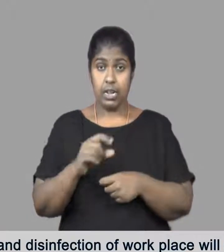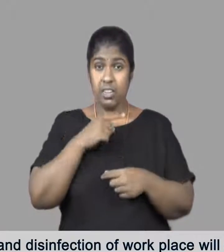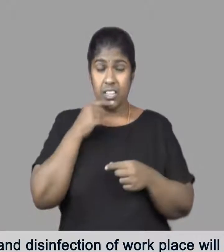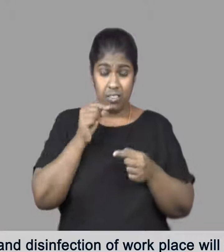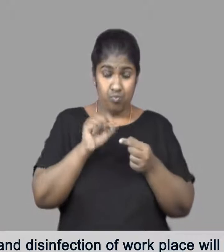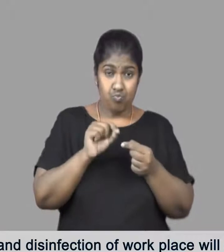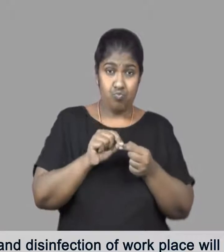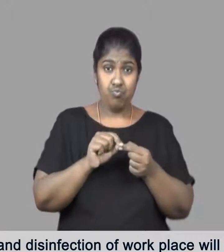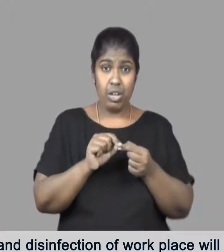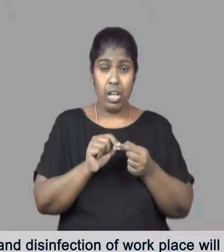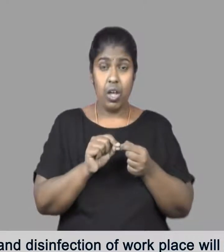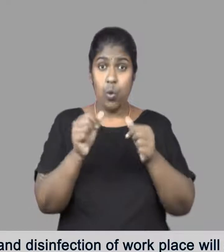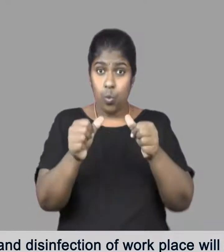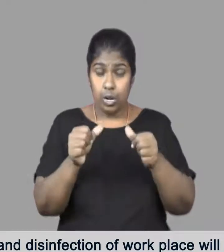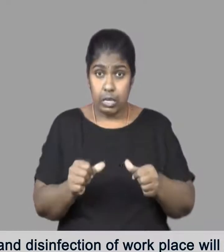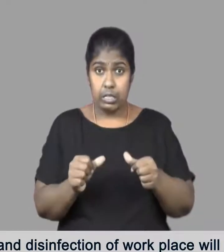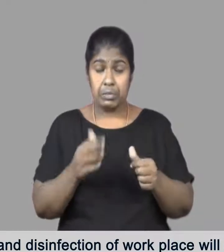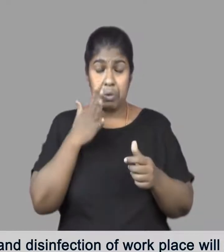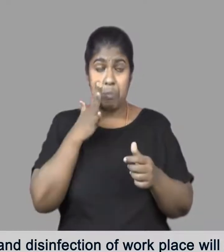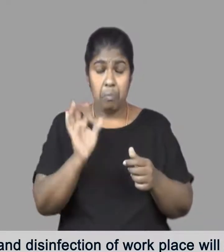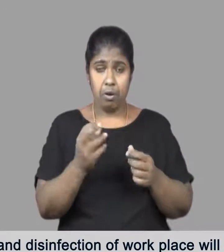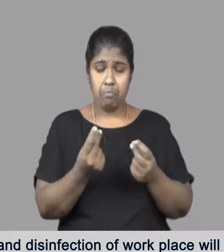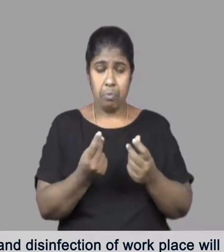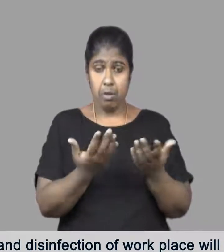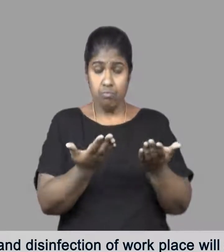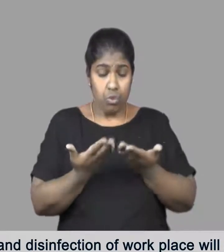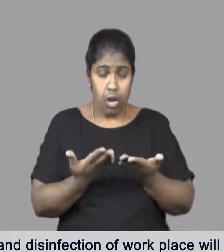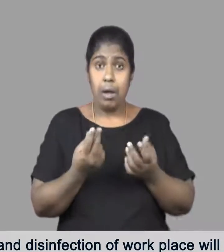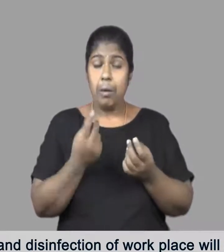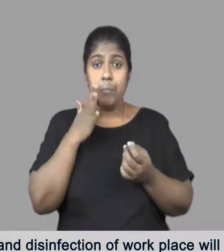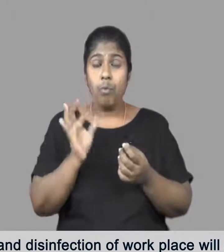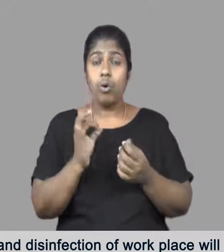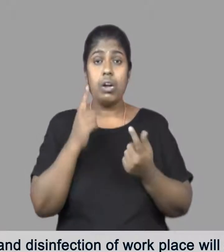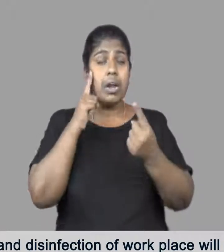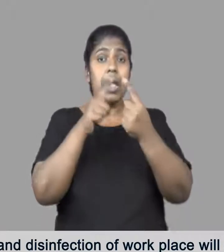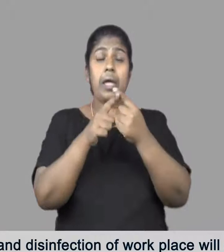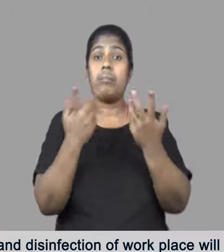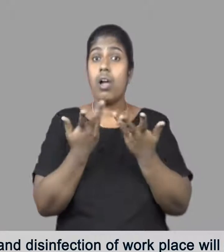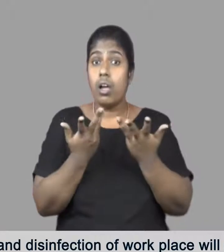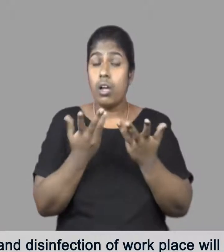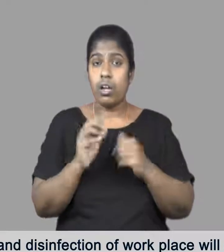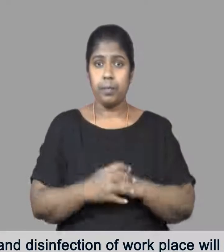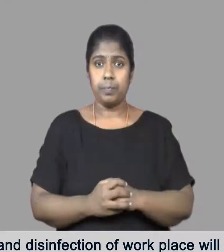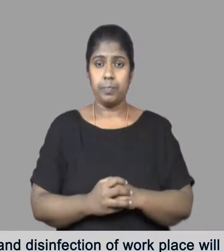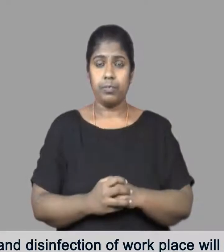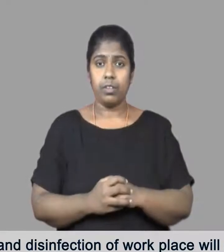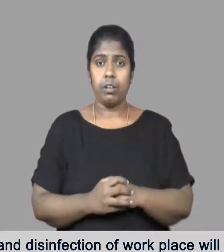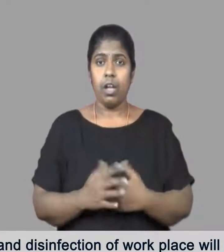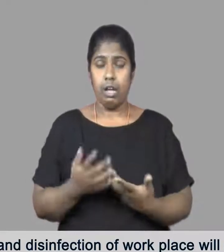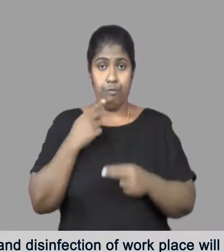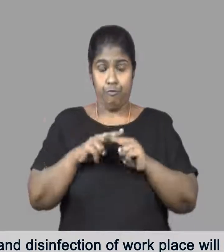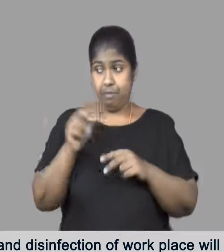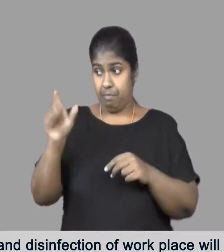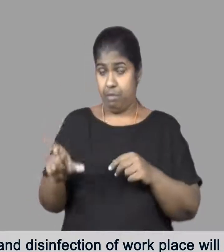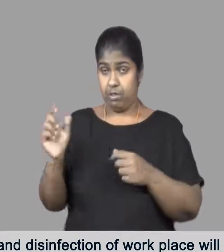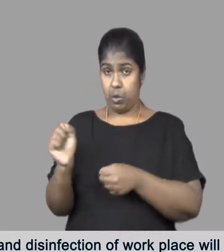The necessary action for contact tracing and disinfection of